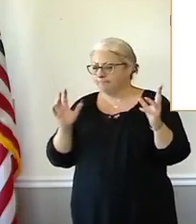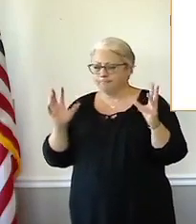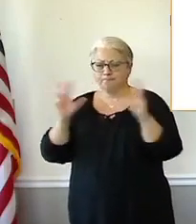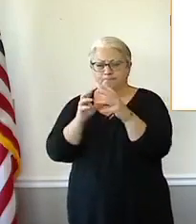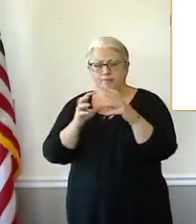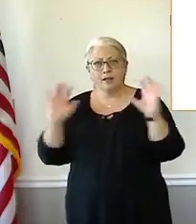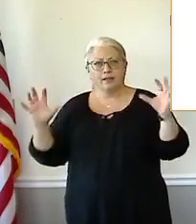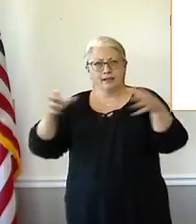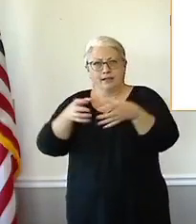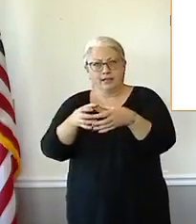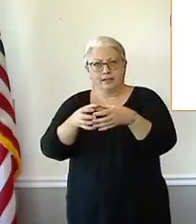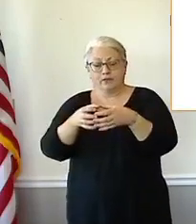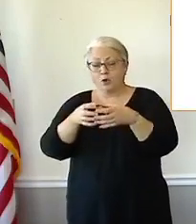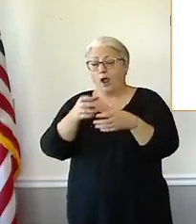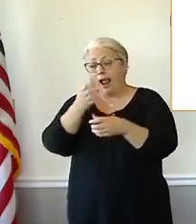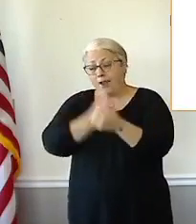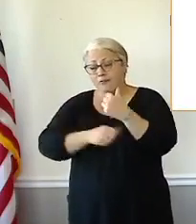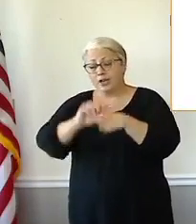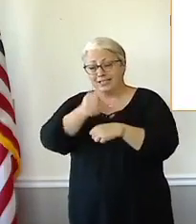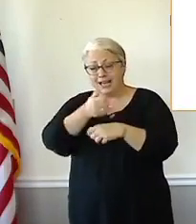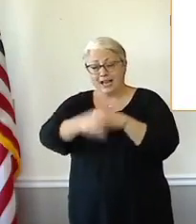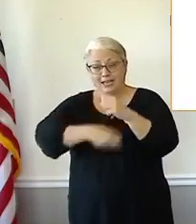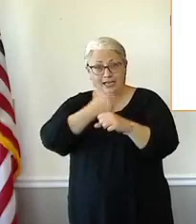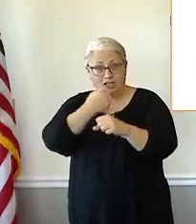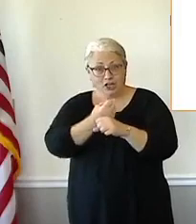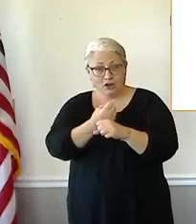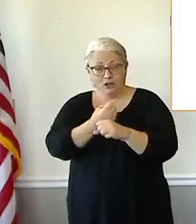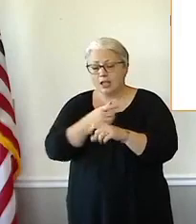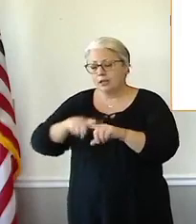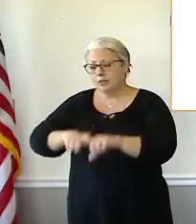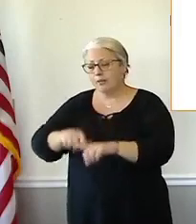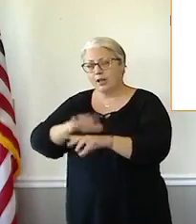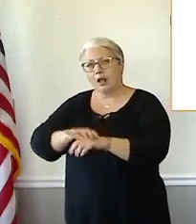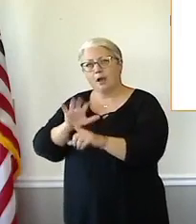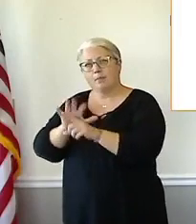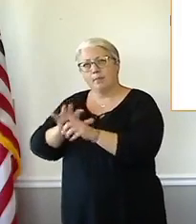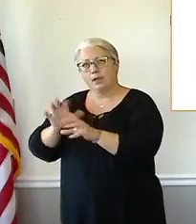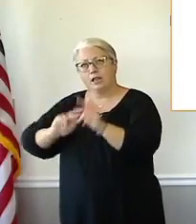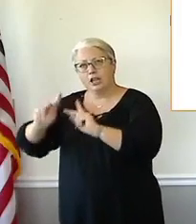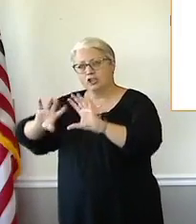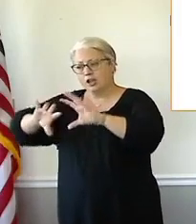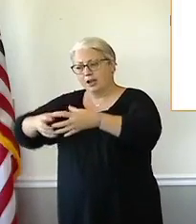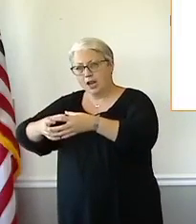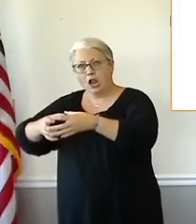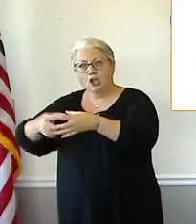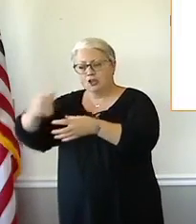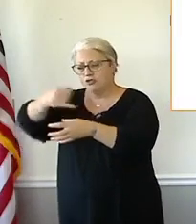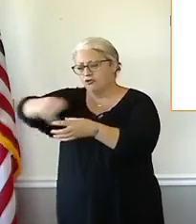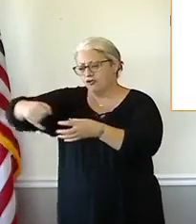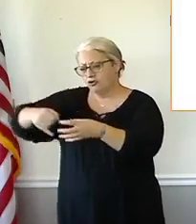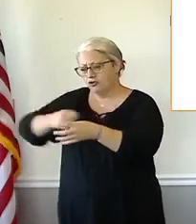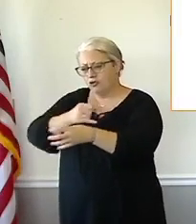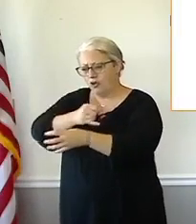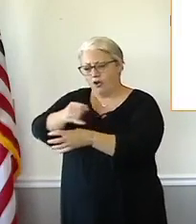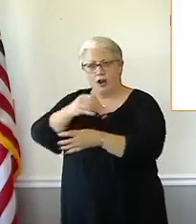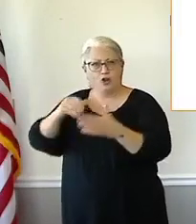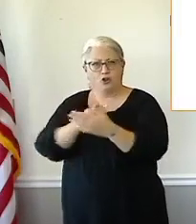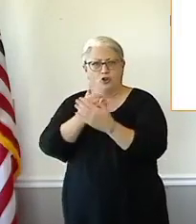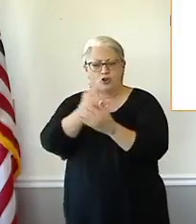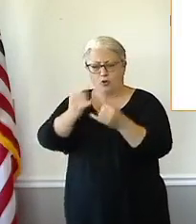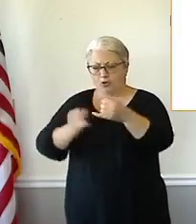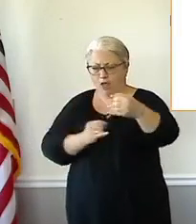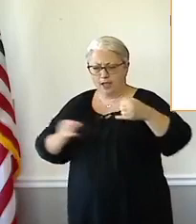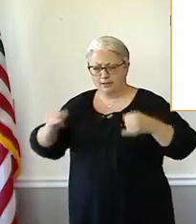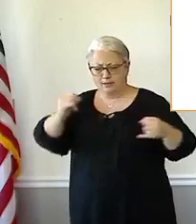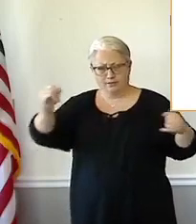the legislature is required to reapportion based on population, redistrict based on population. Historically, it is the elected